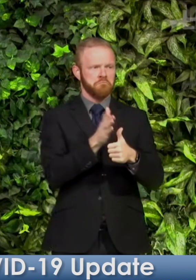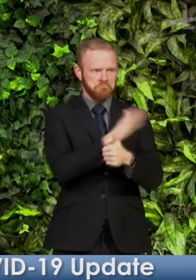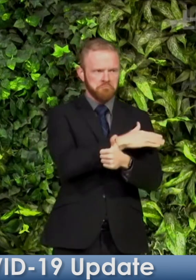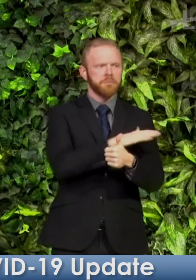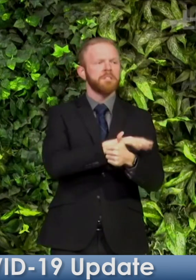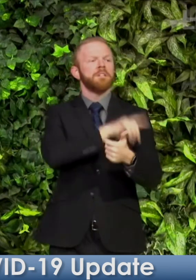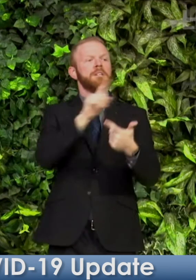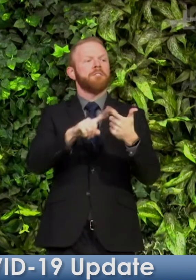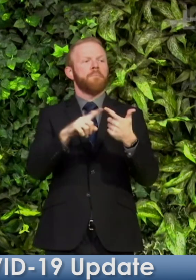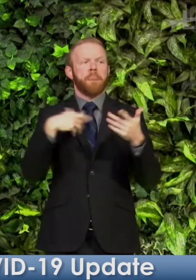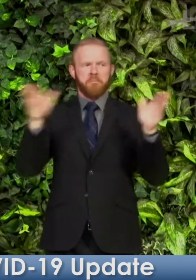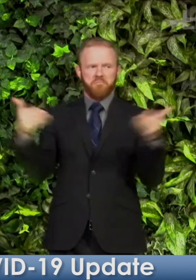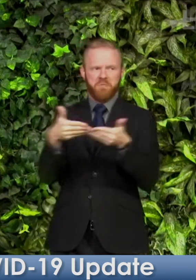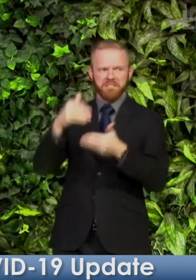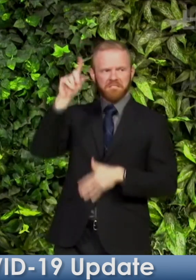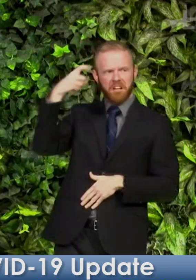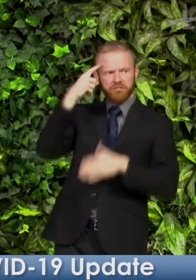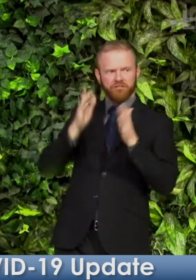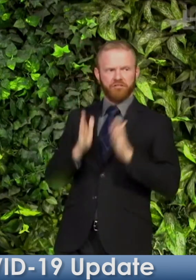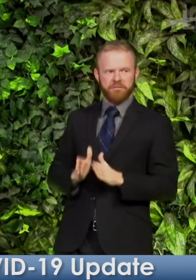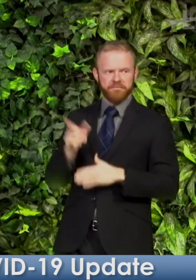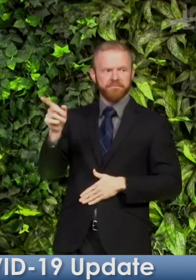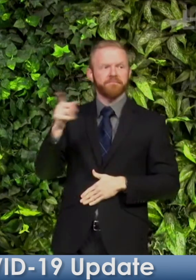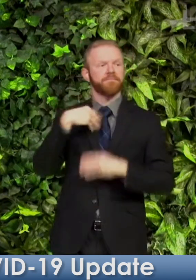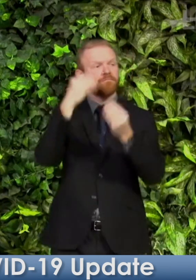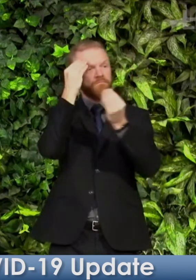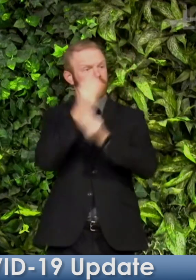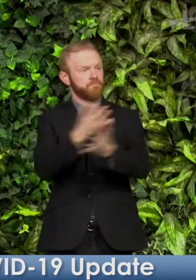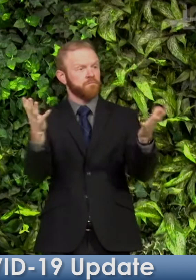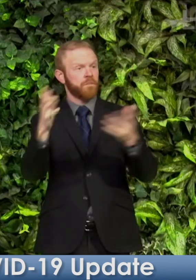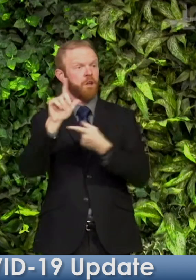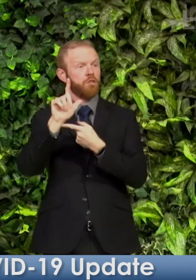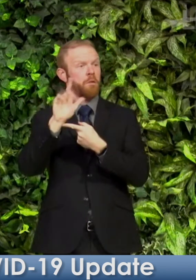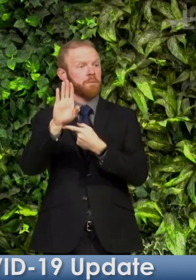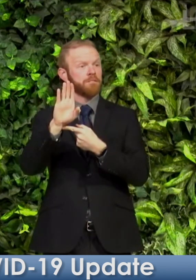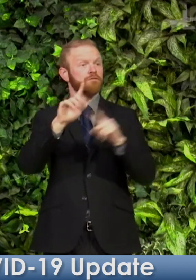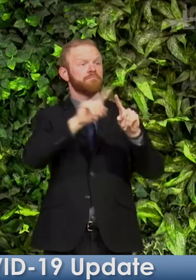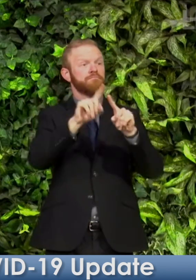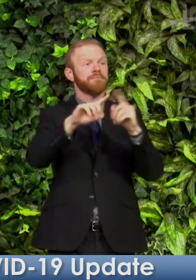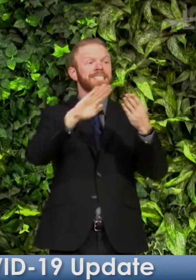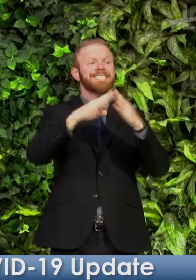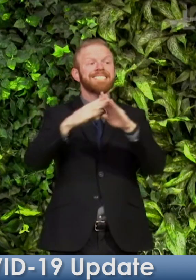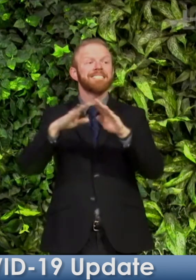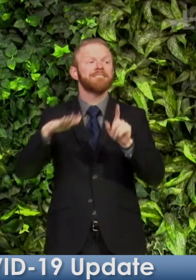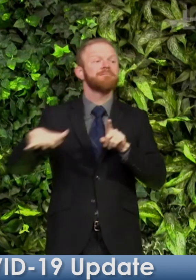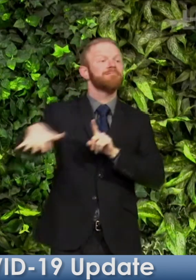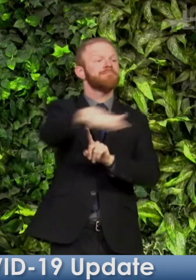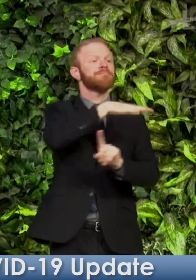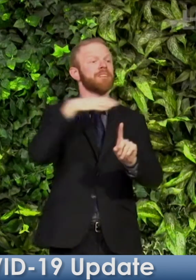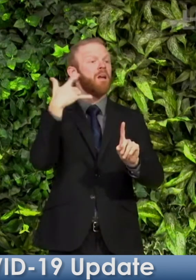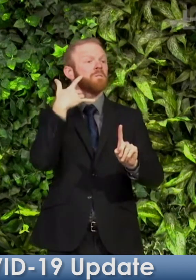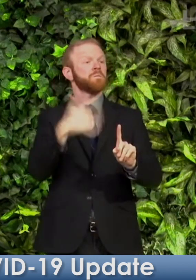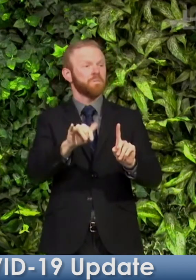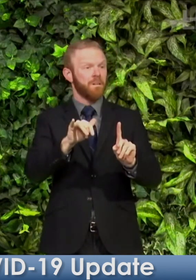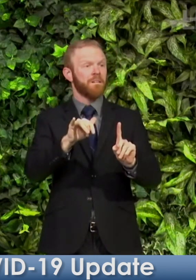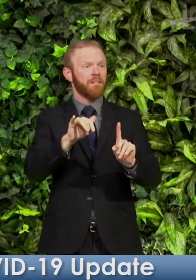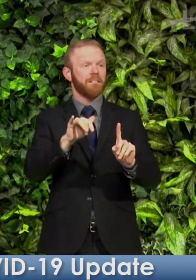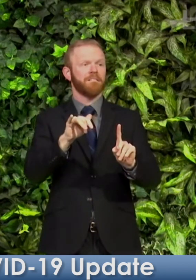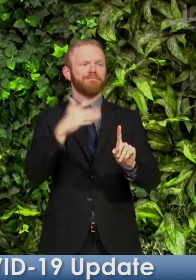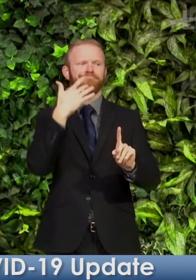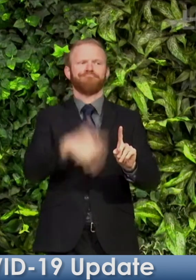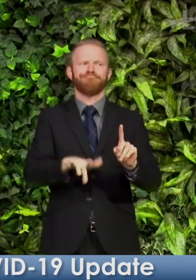that Long Beach and cities up and down the state of California are fortunate to have a governor